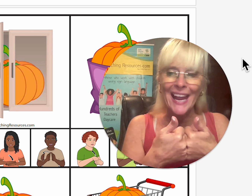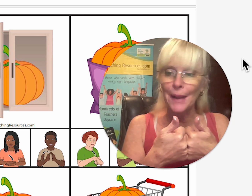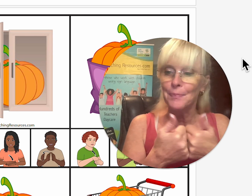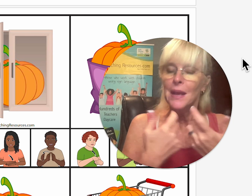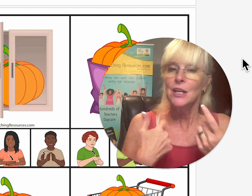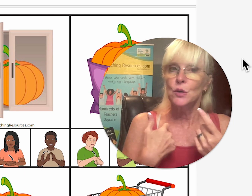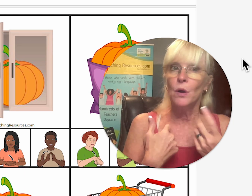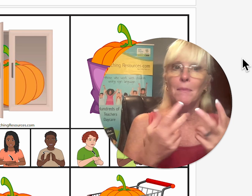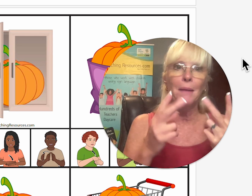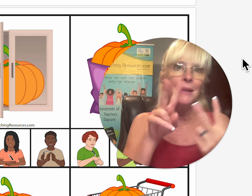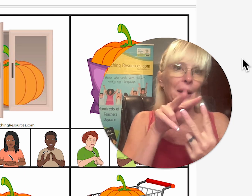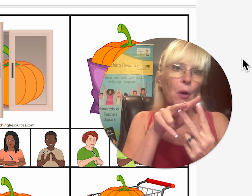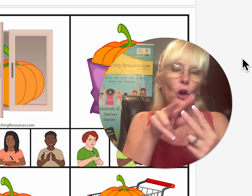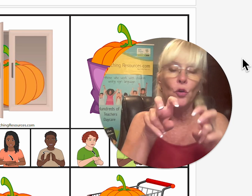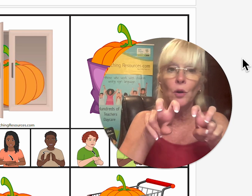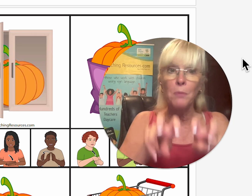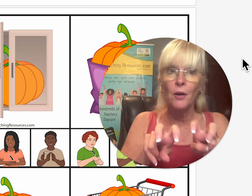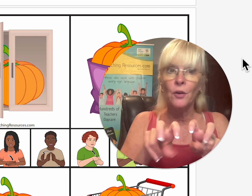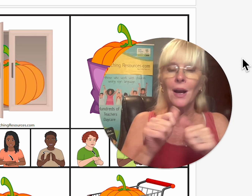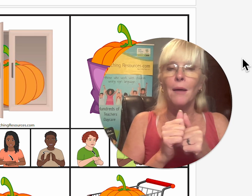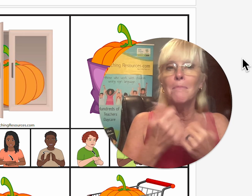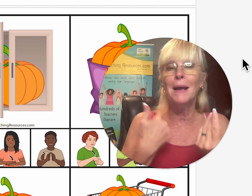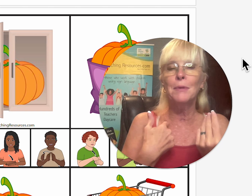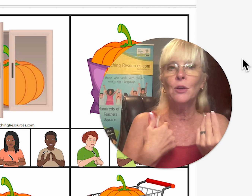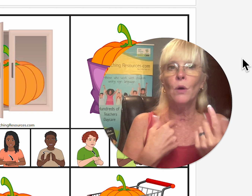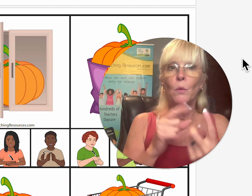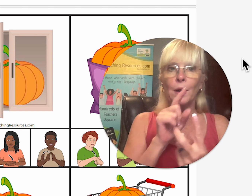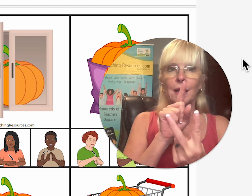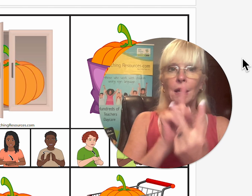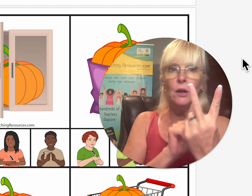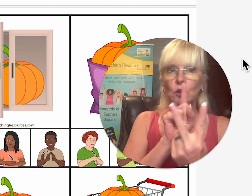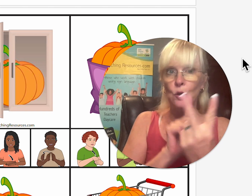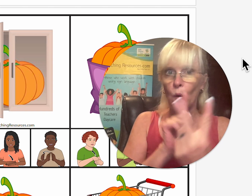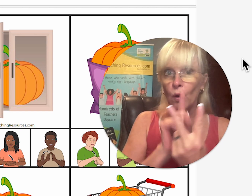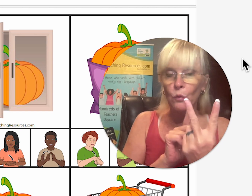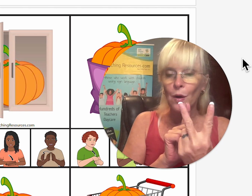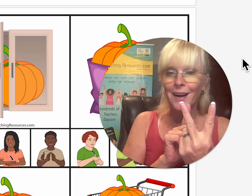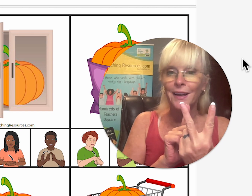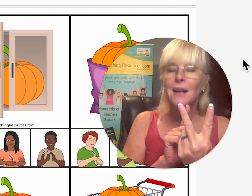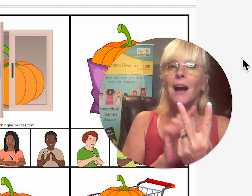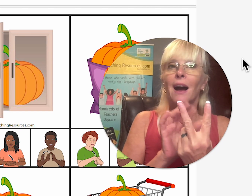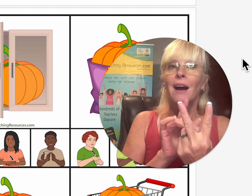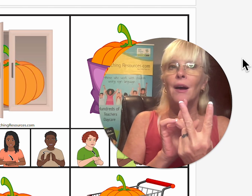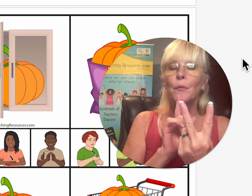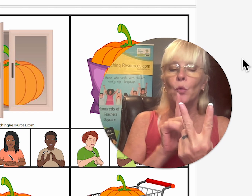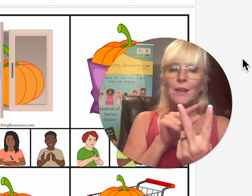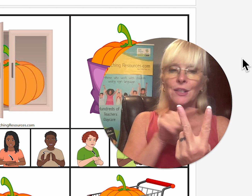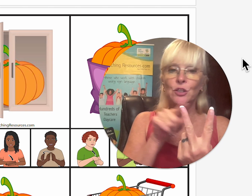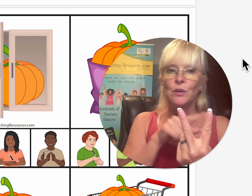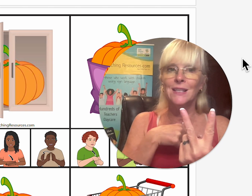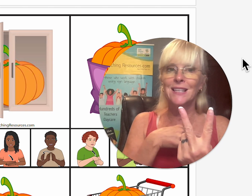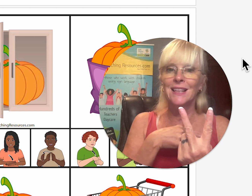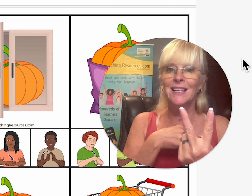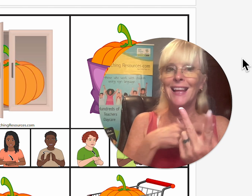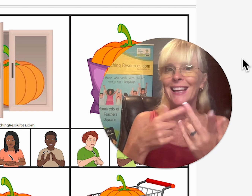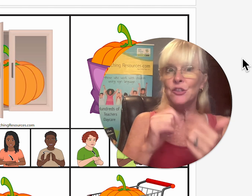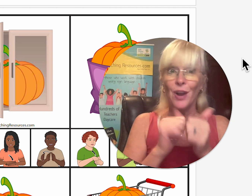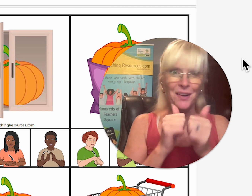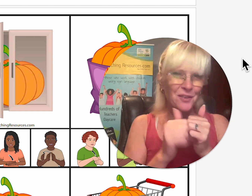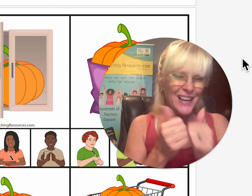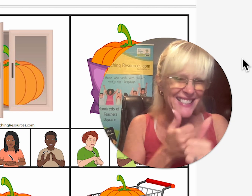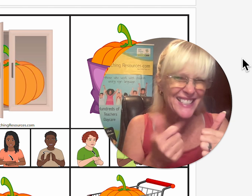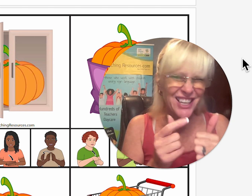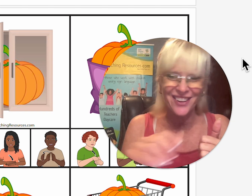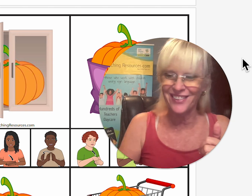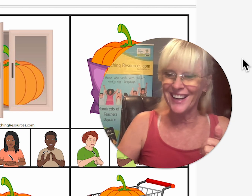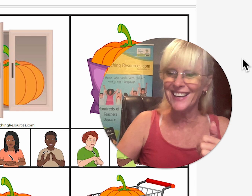a game to where maybe they partner up. Maybe you are working 2-on-1 with the students, and then they can try